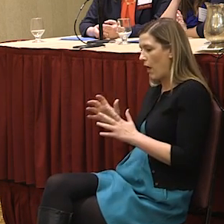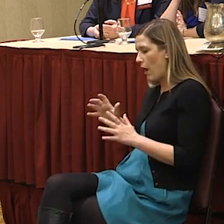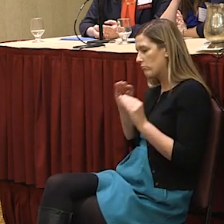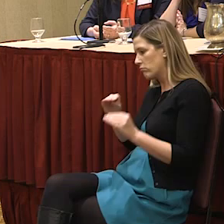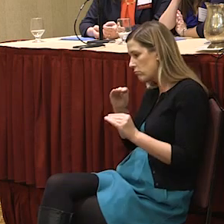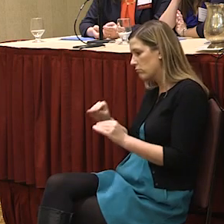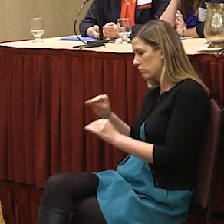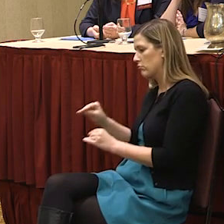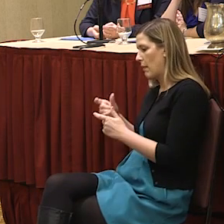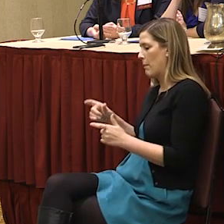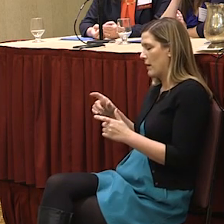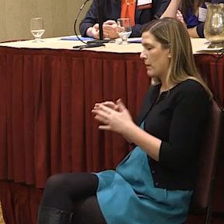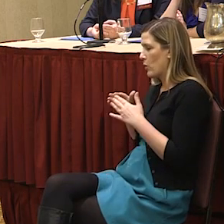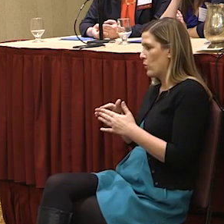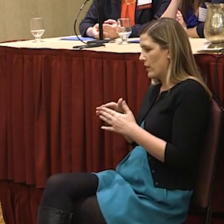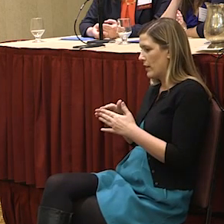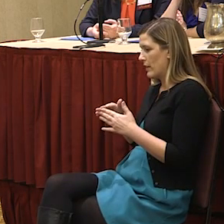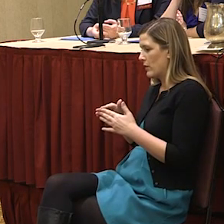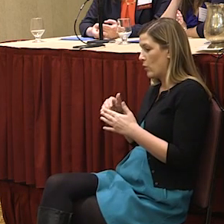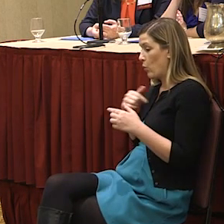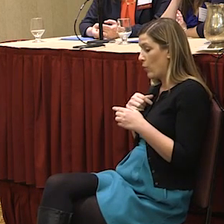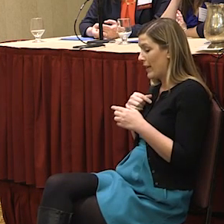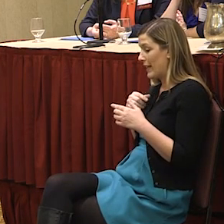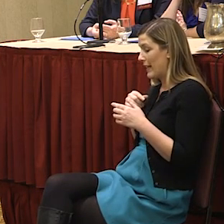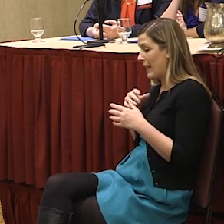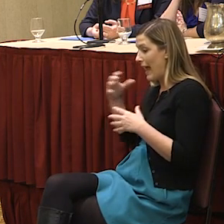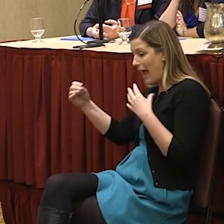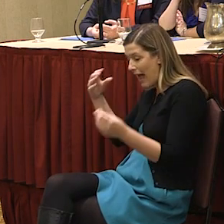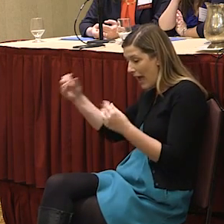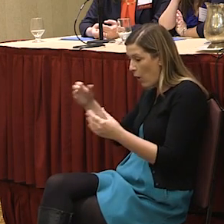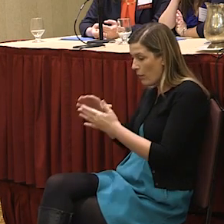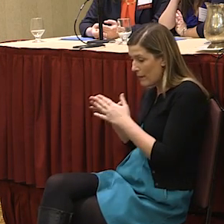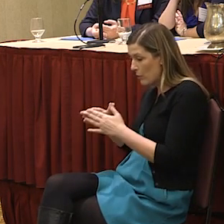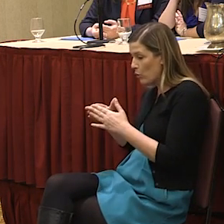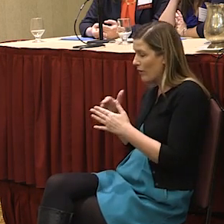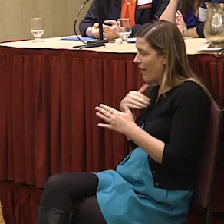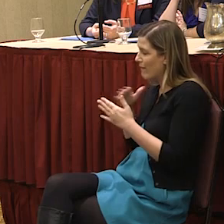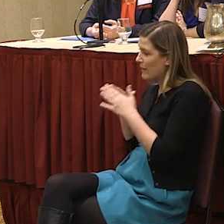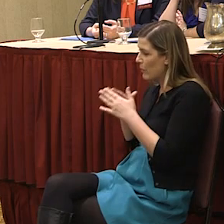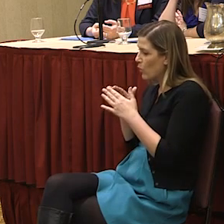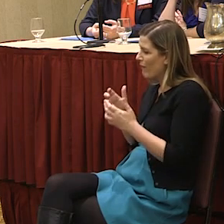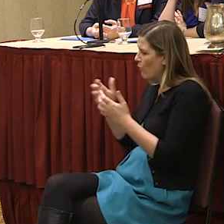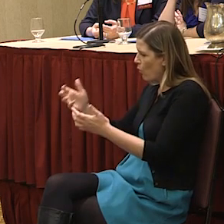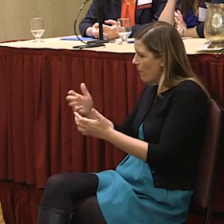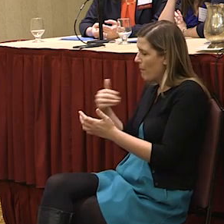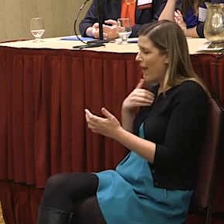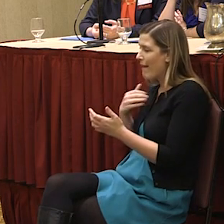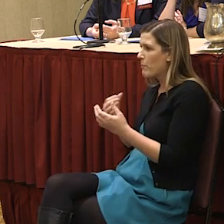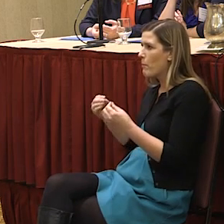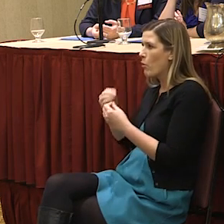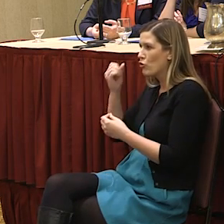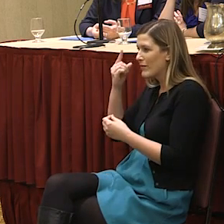to be going on with the communities as we go further into the communities as well, to have community forums to to get a better understanding of